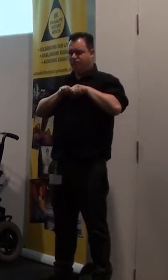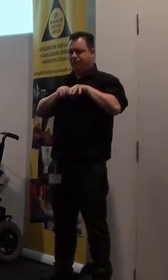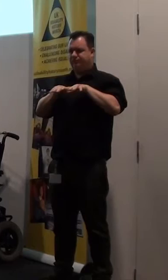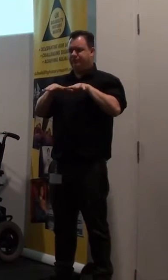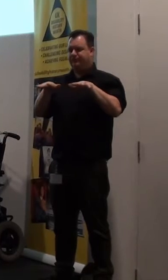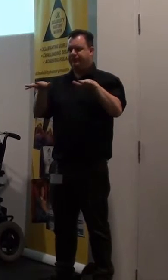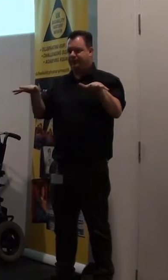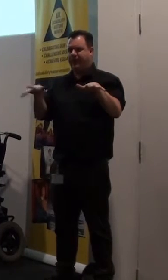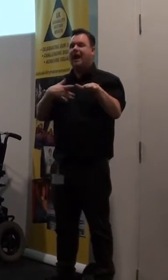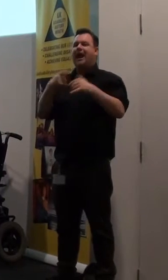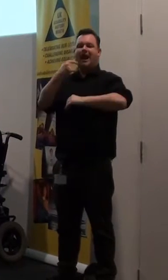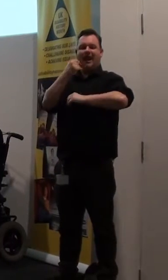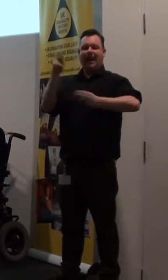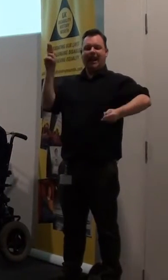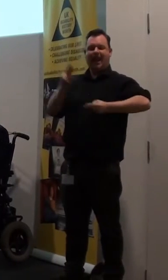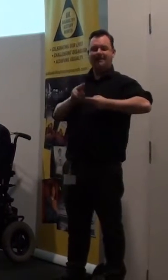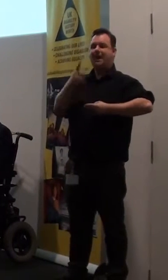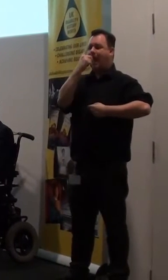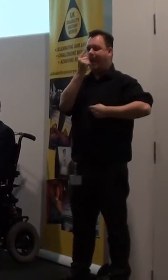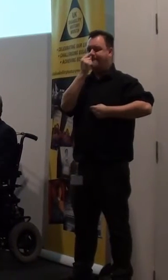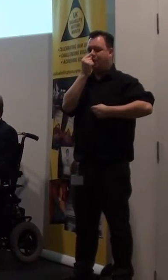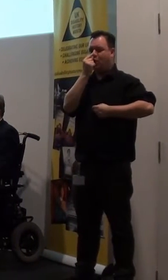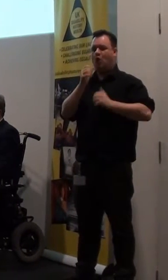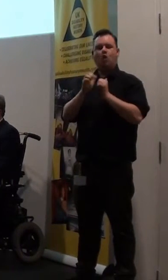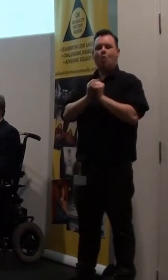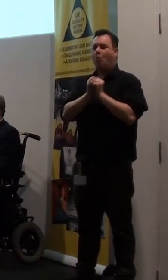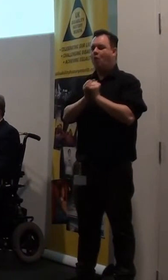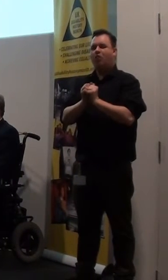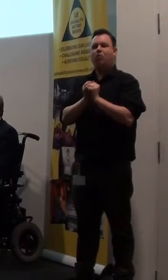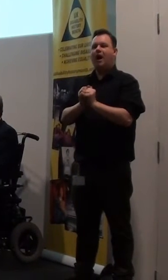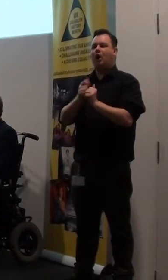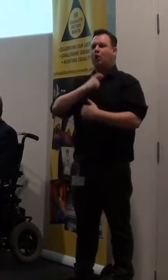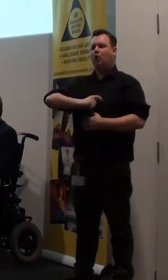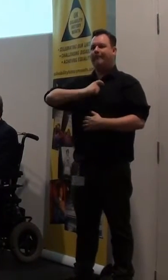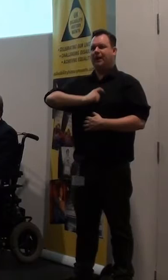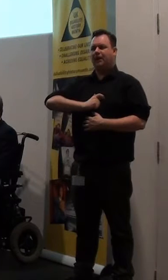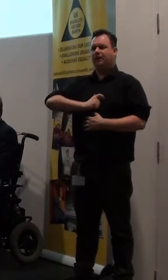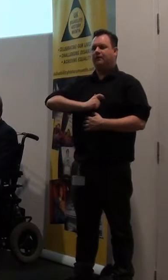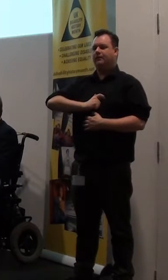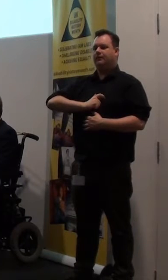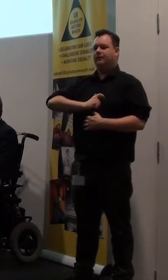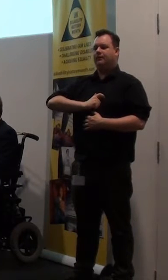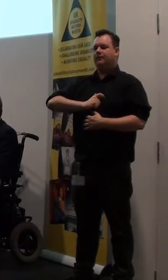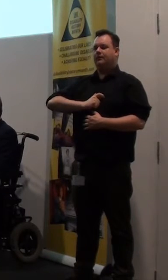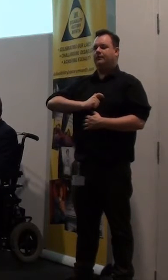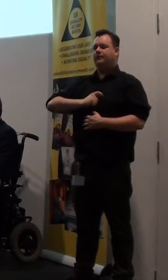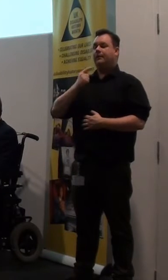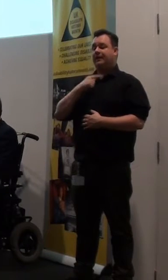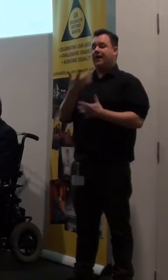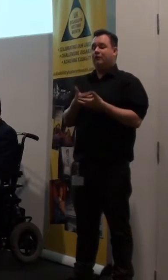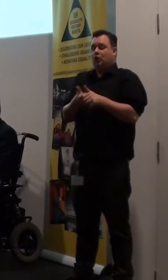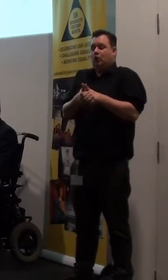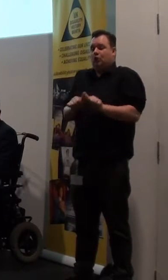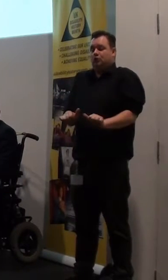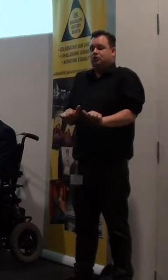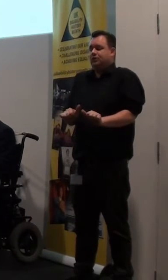lesser able, the so-called less worthwhile human beings. And that came to, as I say, came to its logical conclusion in the habit that